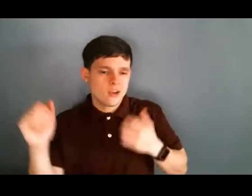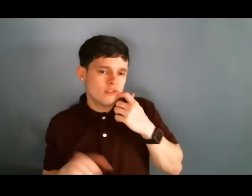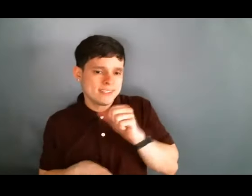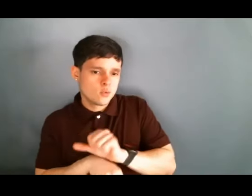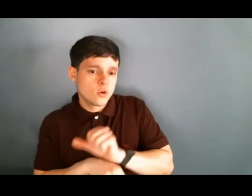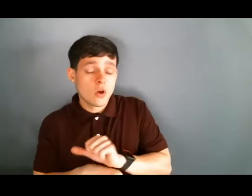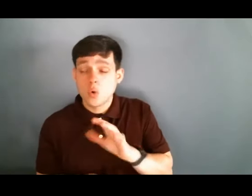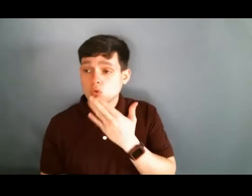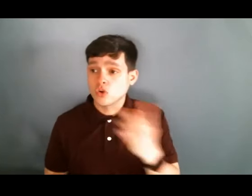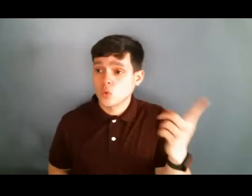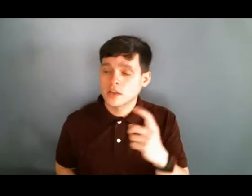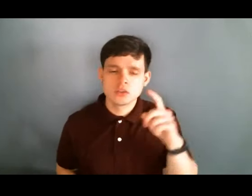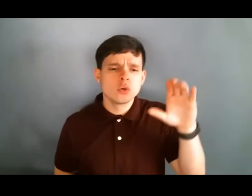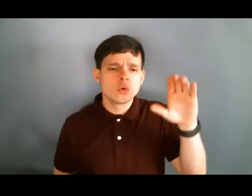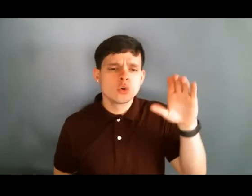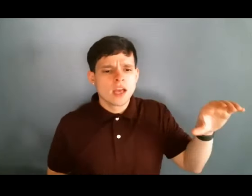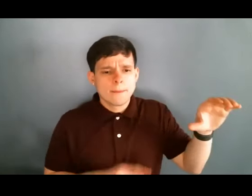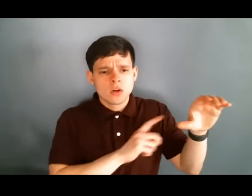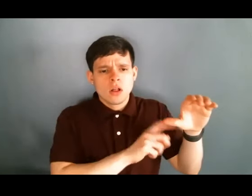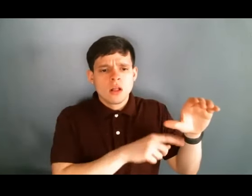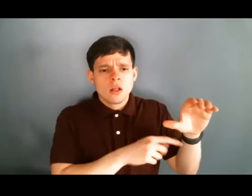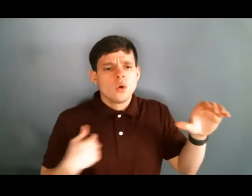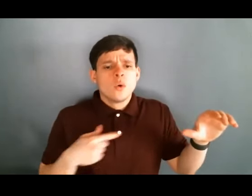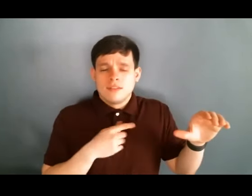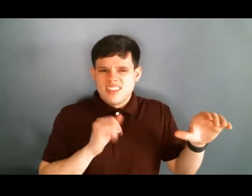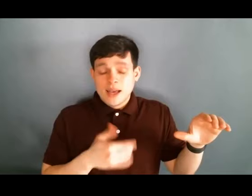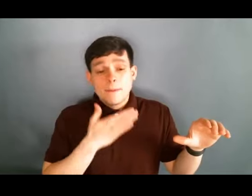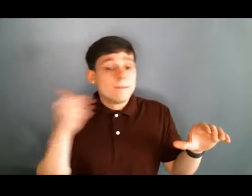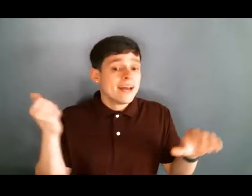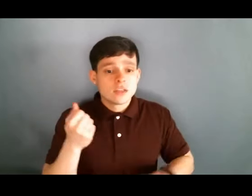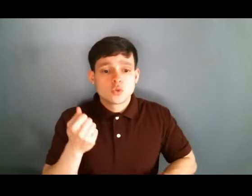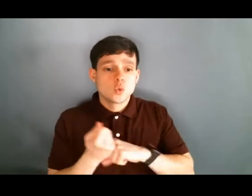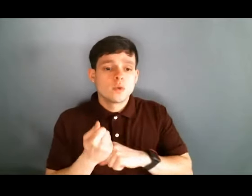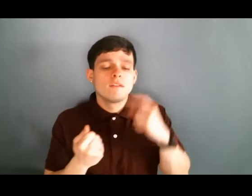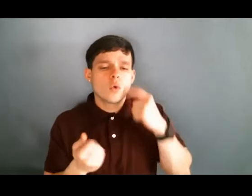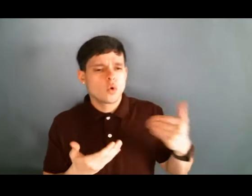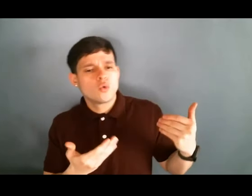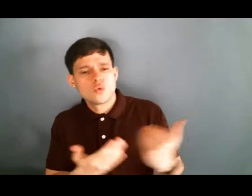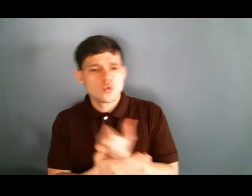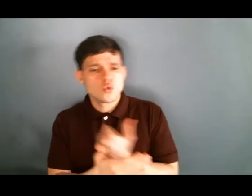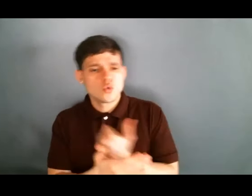really creative capital is best suited to new projects. We want to fund a new